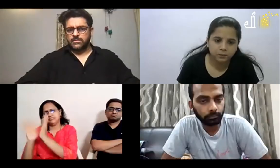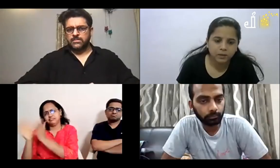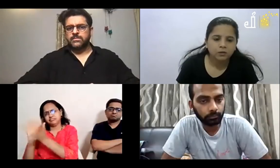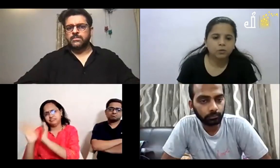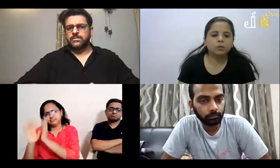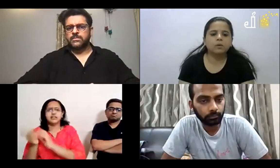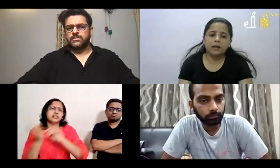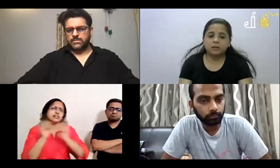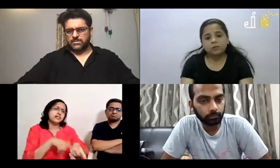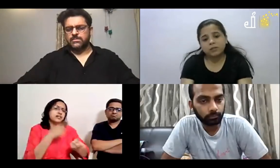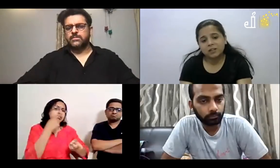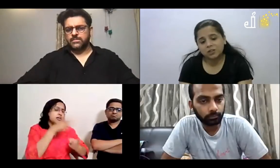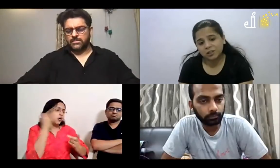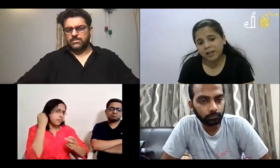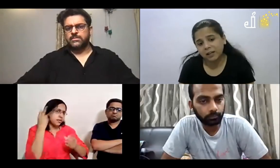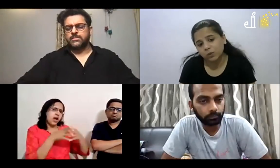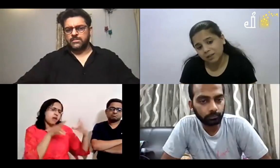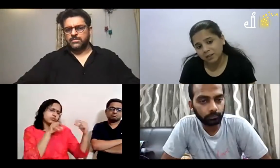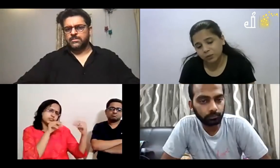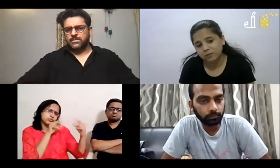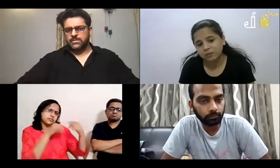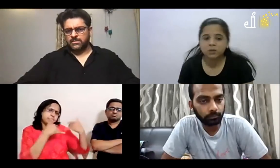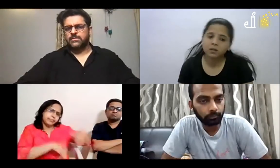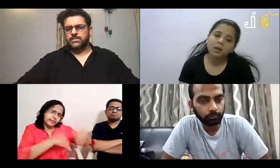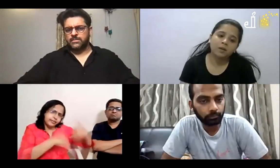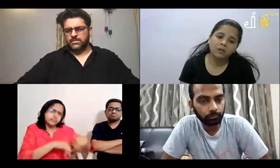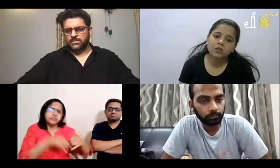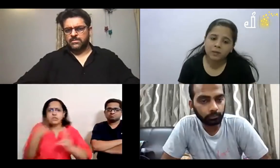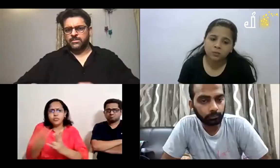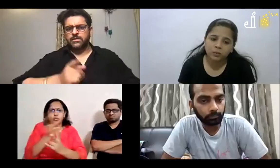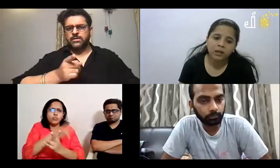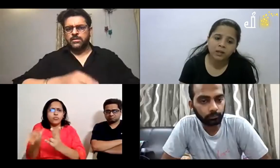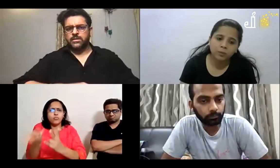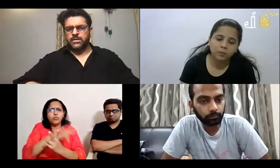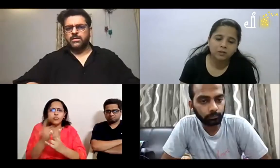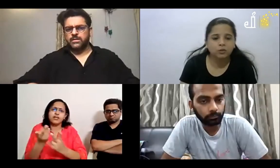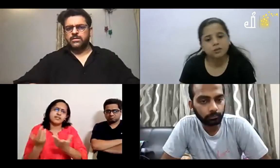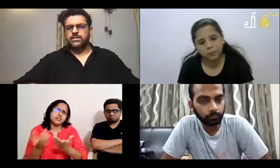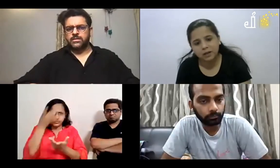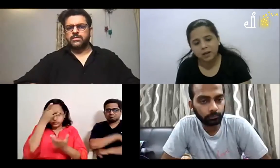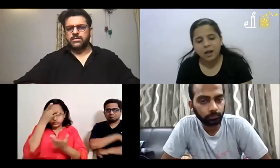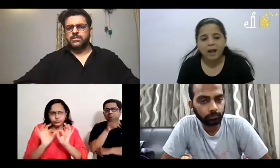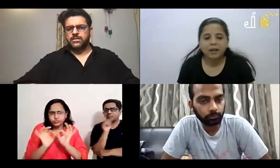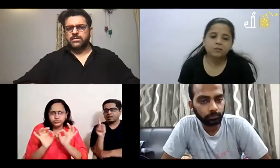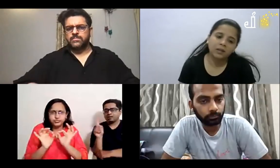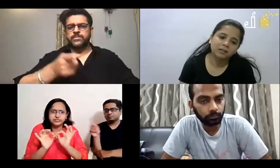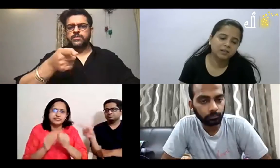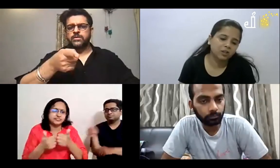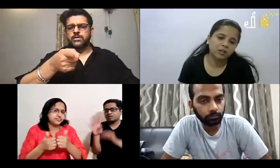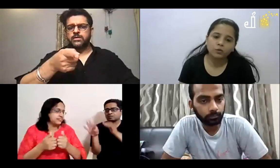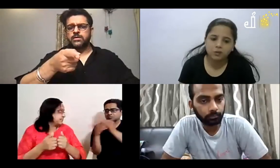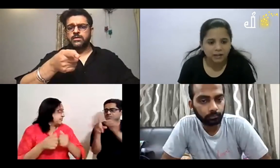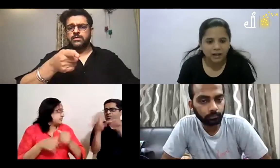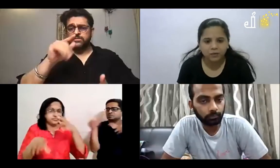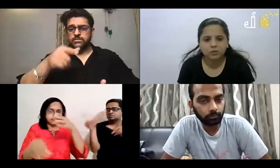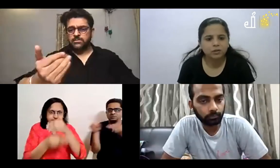with them. So and also she's signing with us as well. So with the whenever she meets with the hearing people, she could speak, and with us she